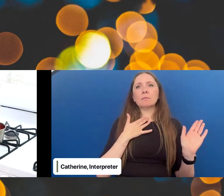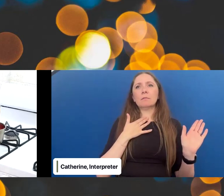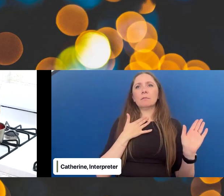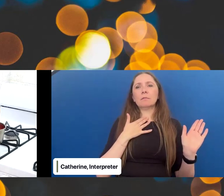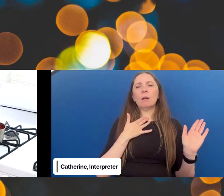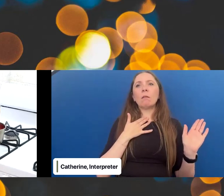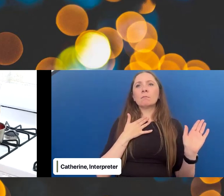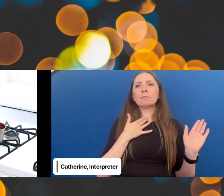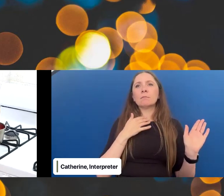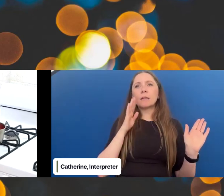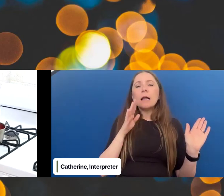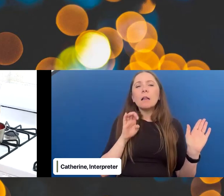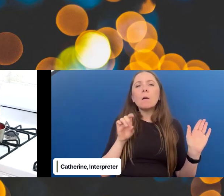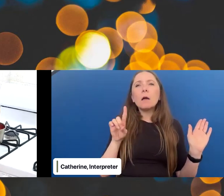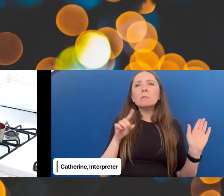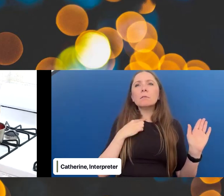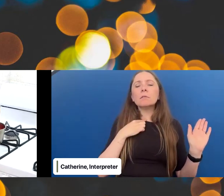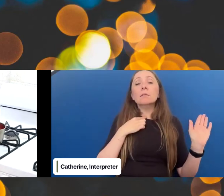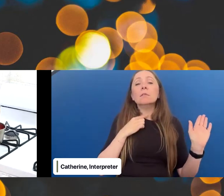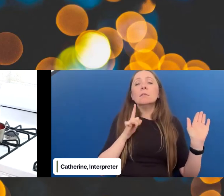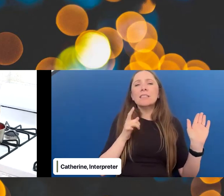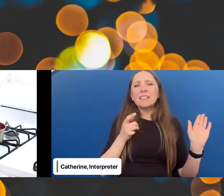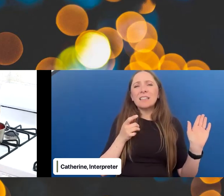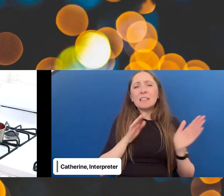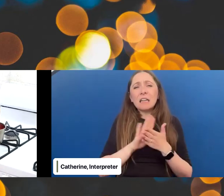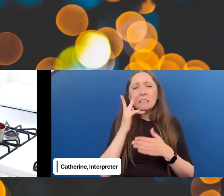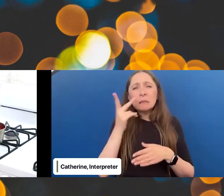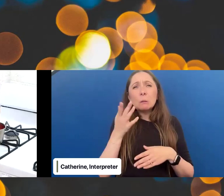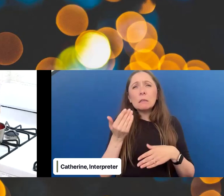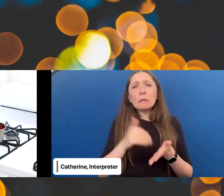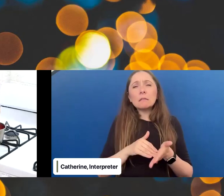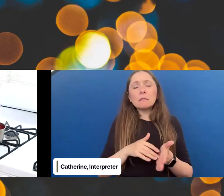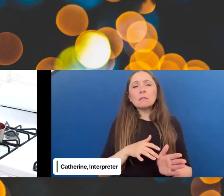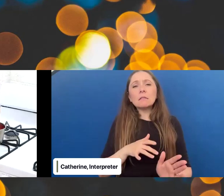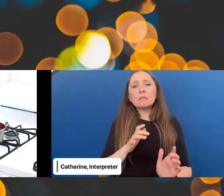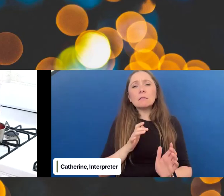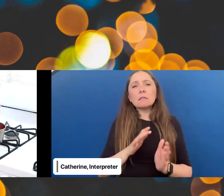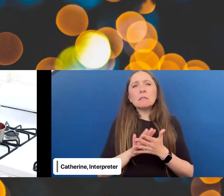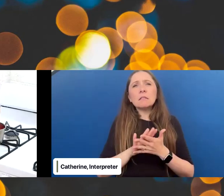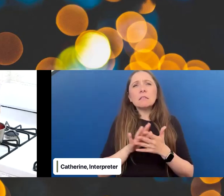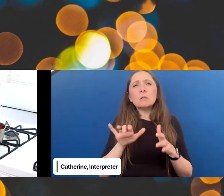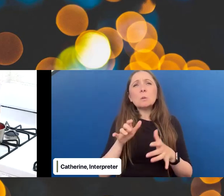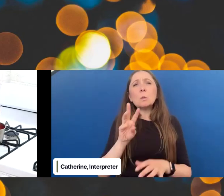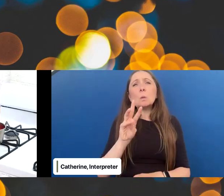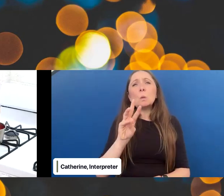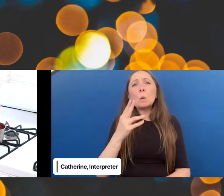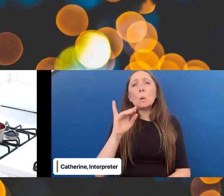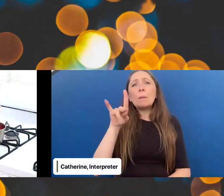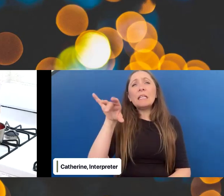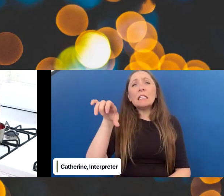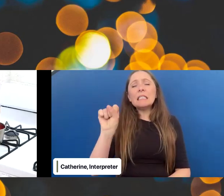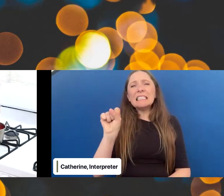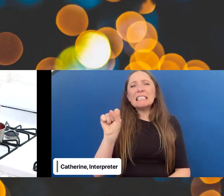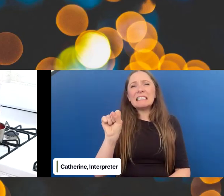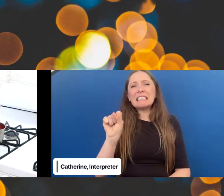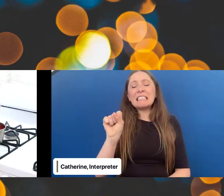hello, Ed. It's good to see you again. How about that horny gold, huh? Let's do it with peas. Terrifying. He